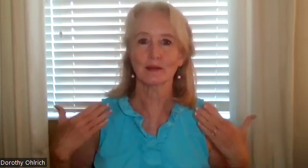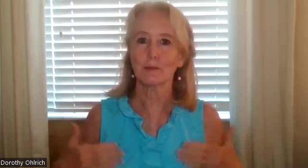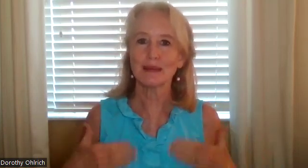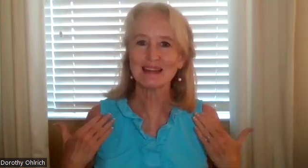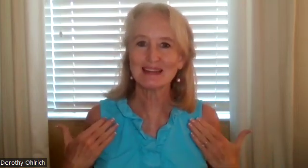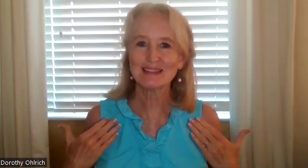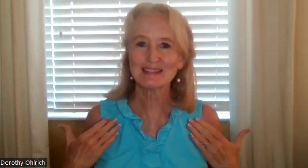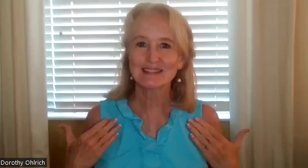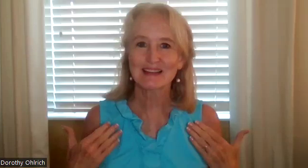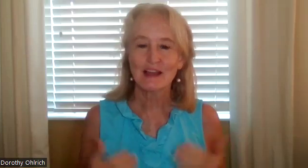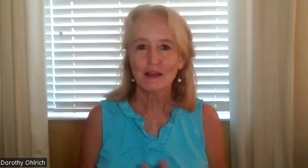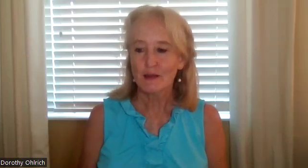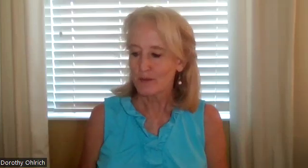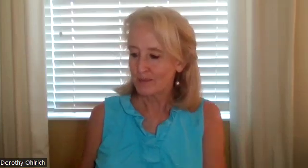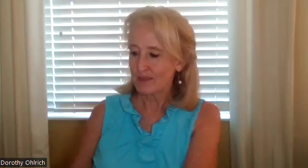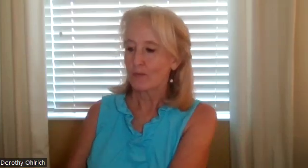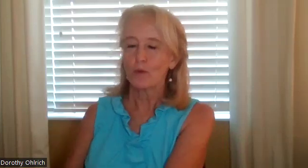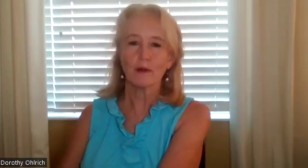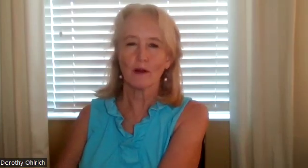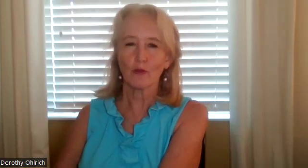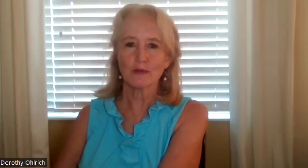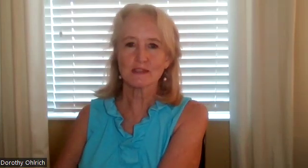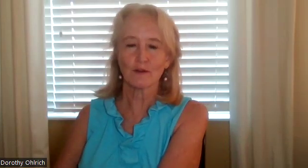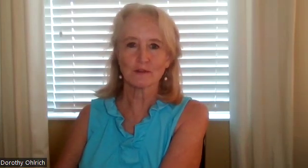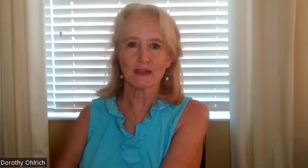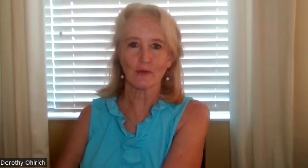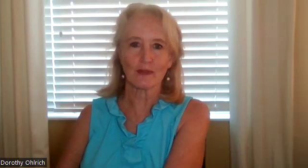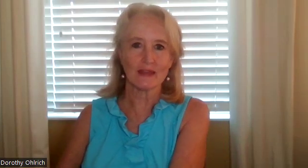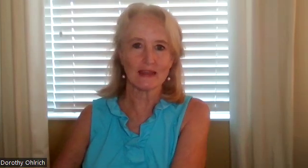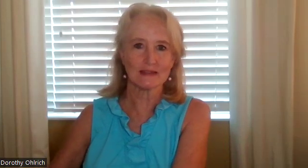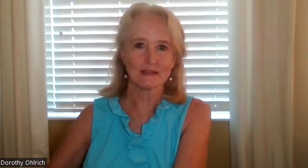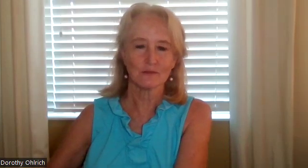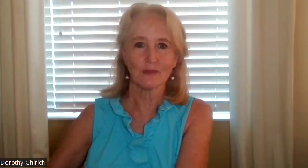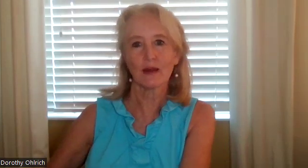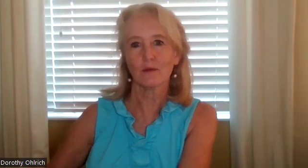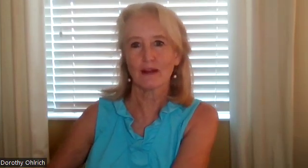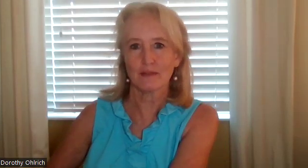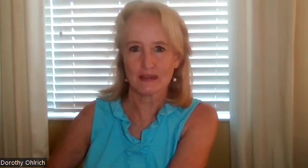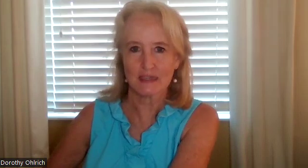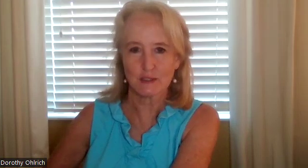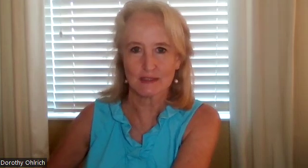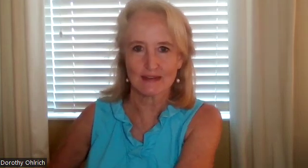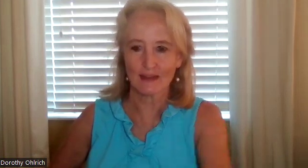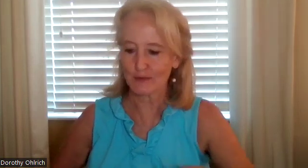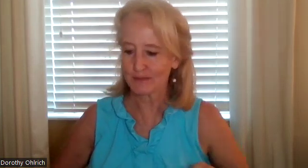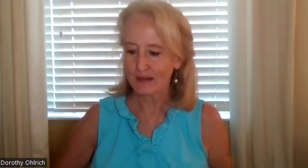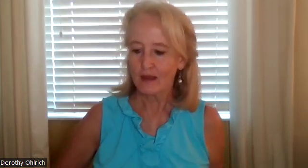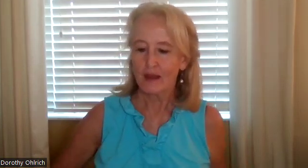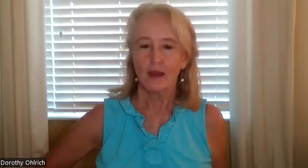we'll be. We'll put all 3 songs together at the end without having the teaching together.